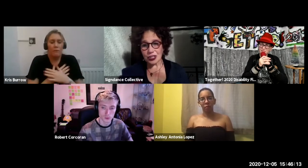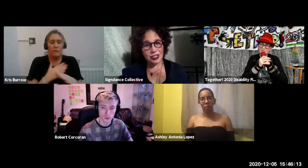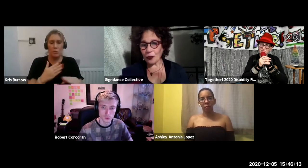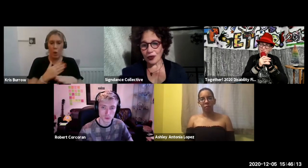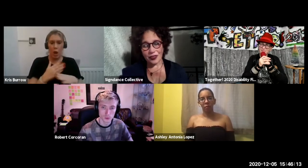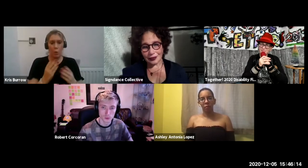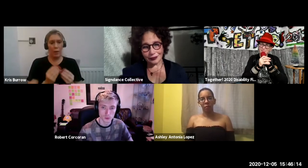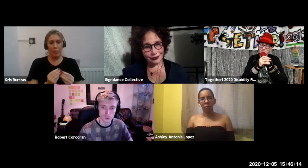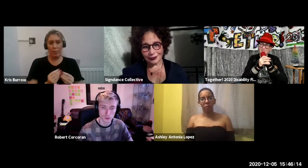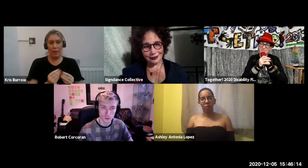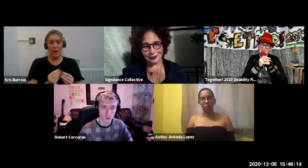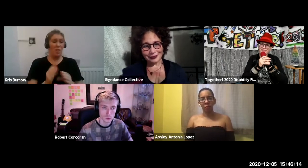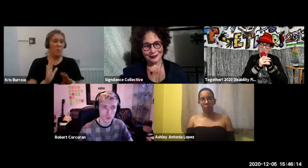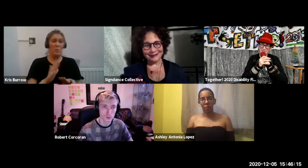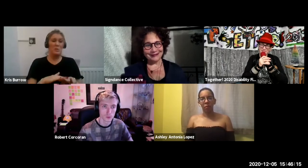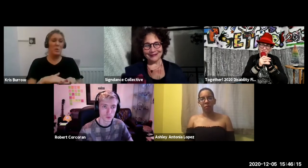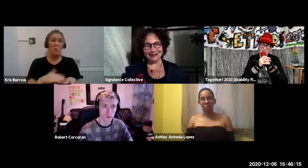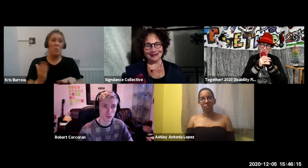it's just not worth it.